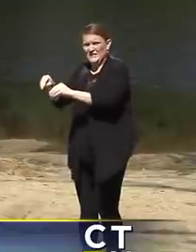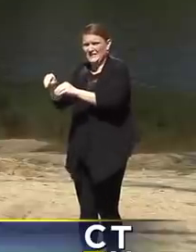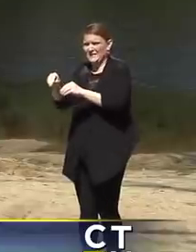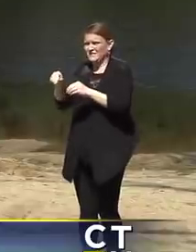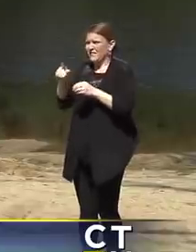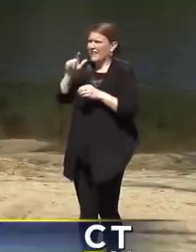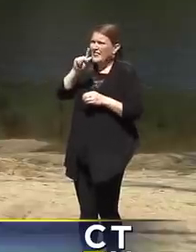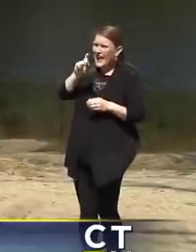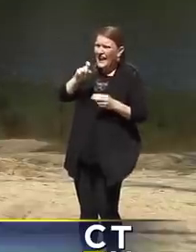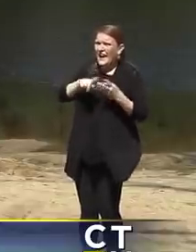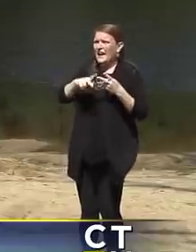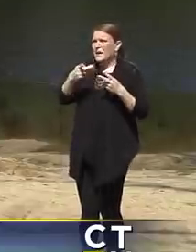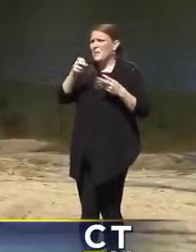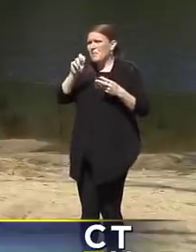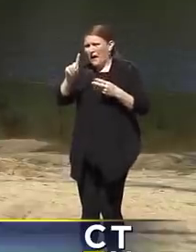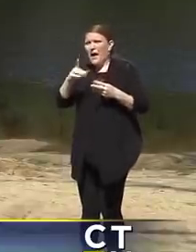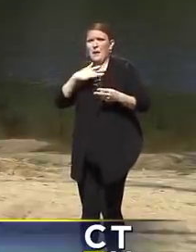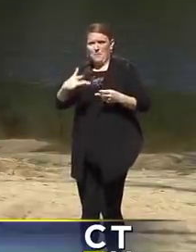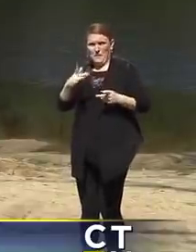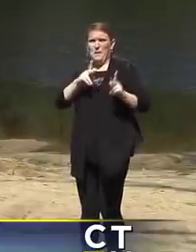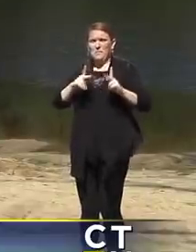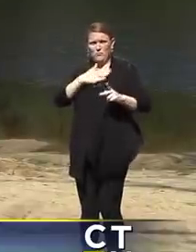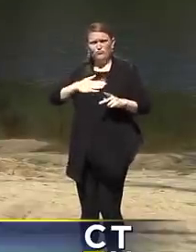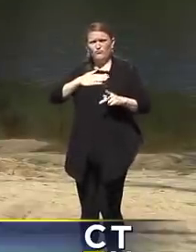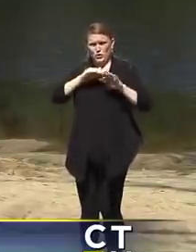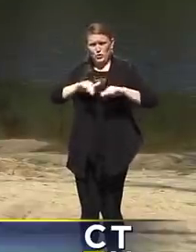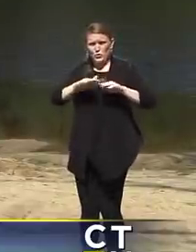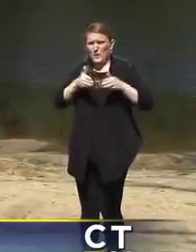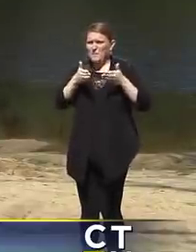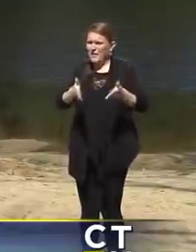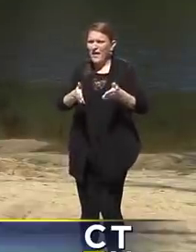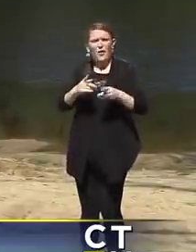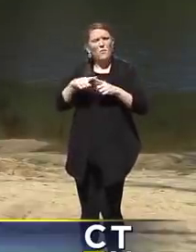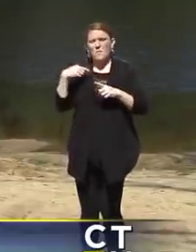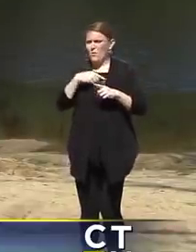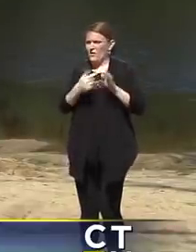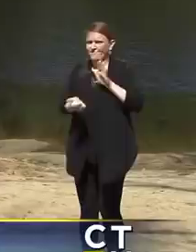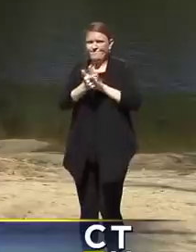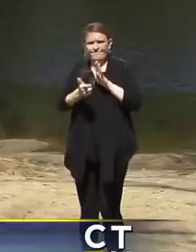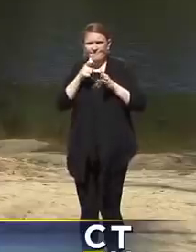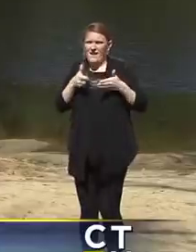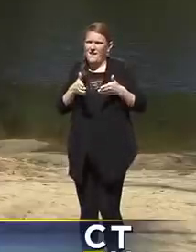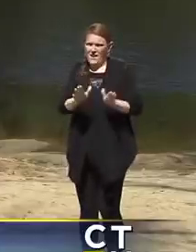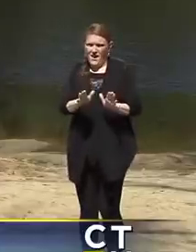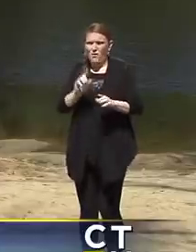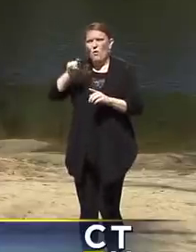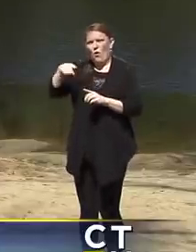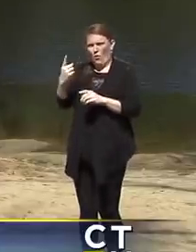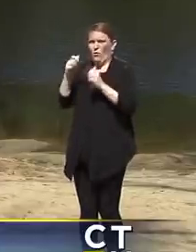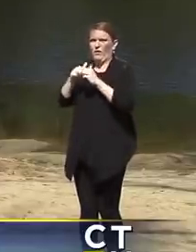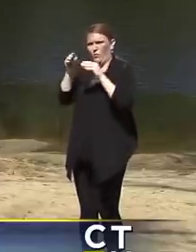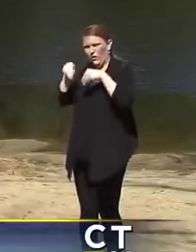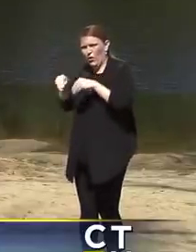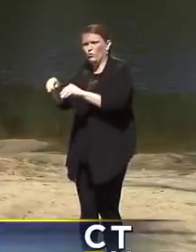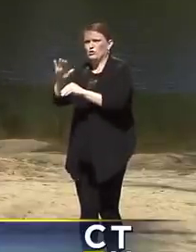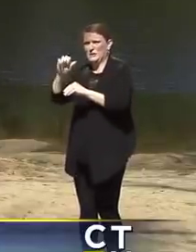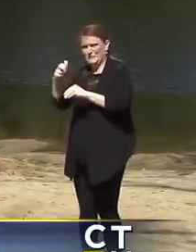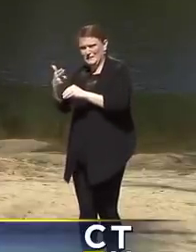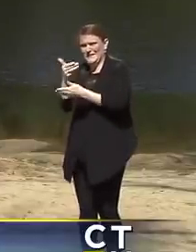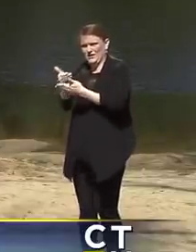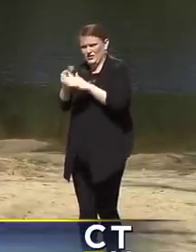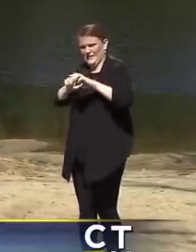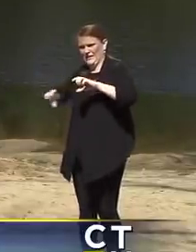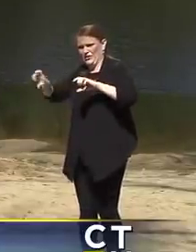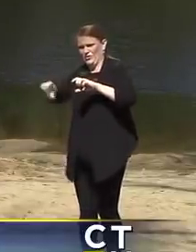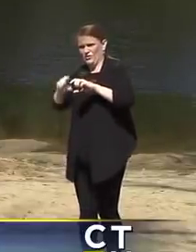normal times swimming in inland parks. We're not going to be supporting swimming there. Really important to let people know that's not because